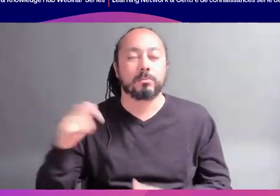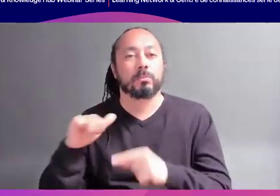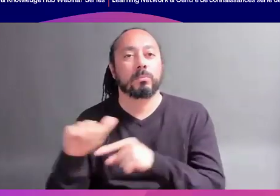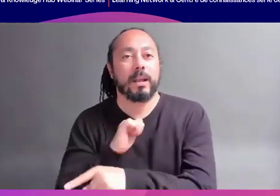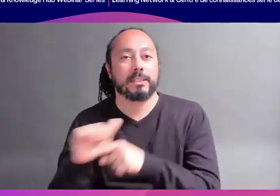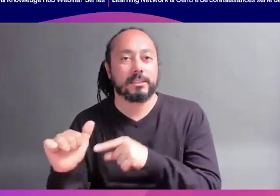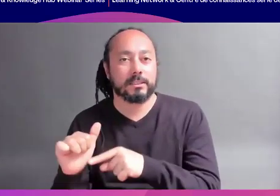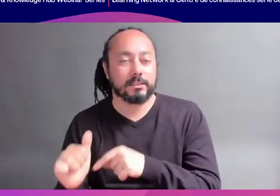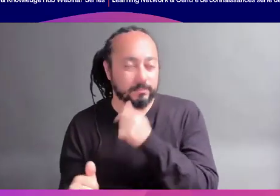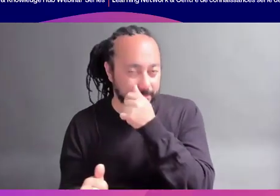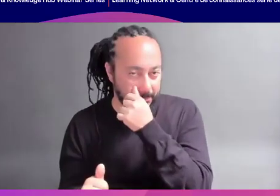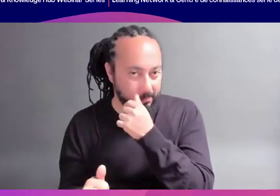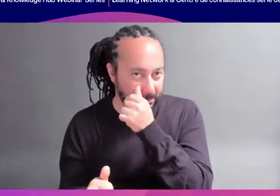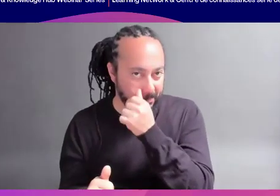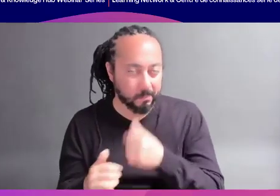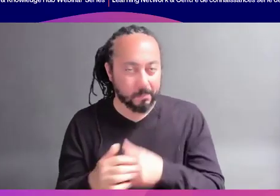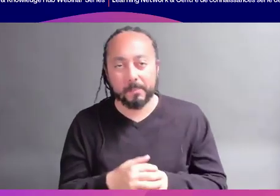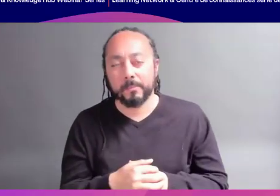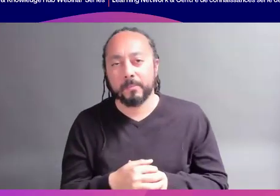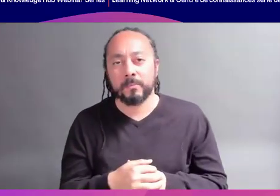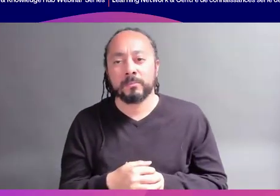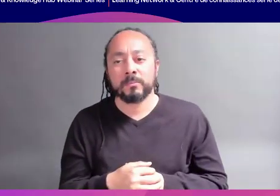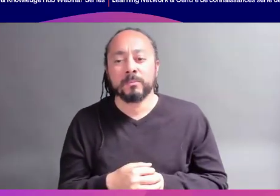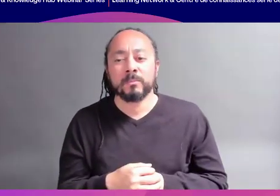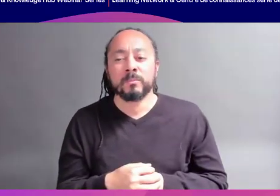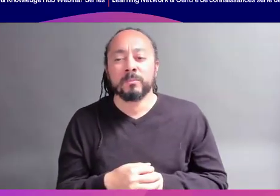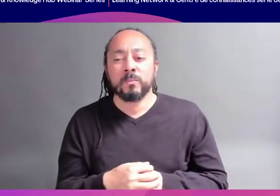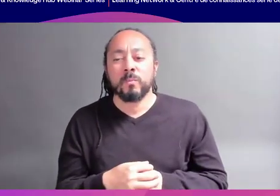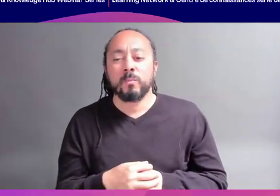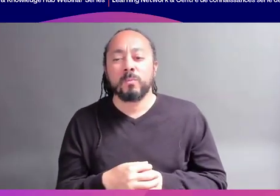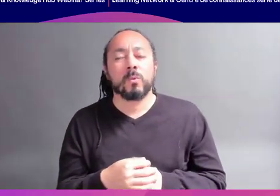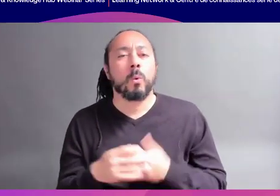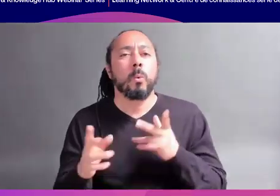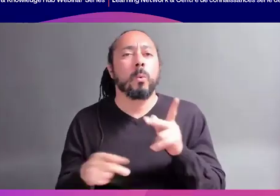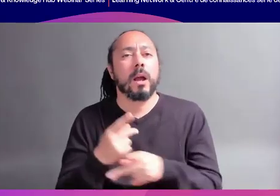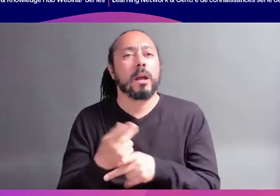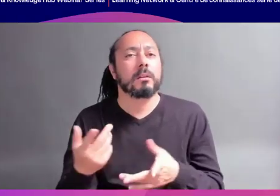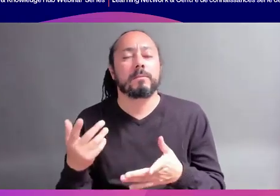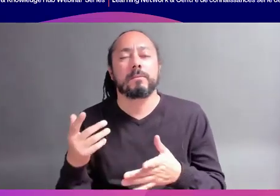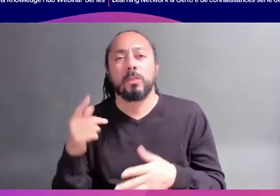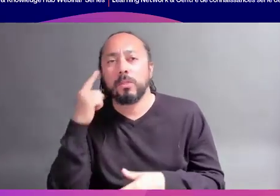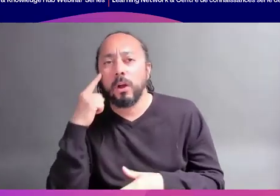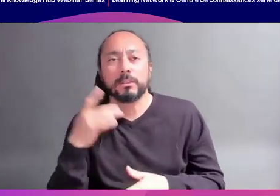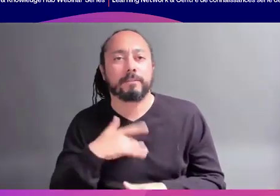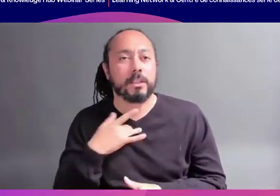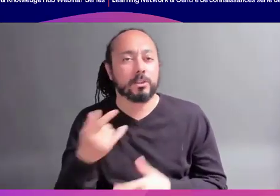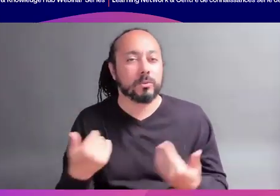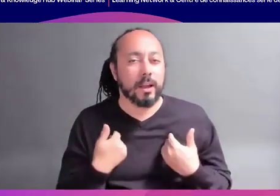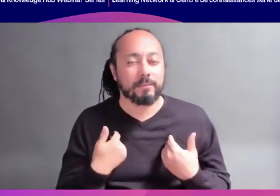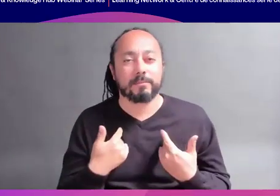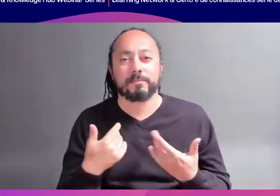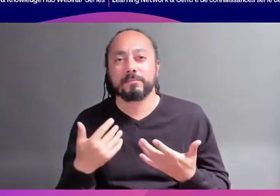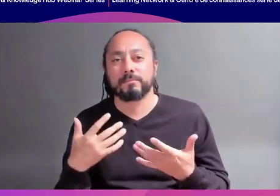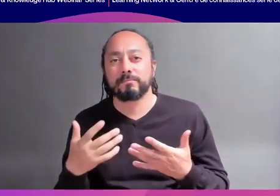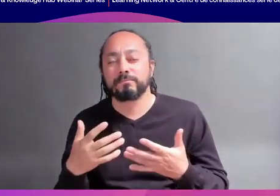so what kind of thoughts and feelings do you have around that? What kinds of provisions do you feel